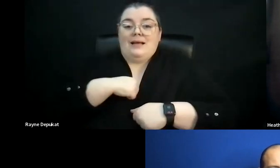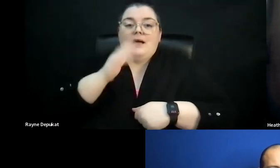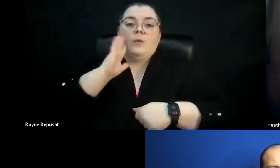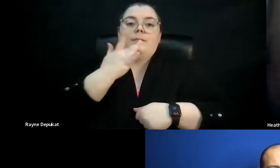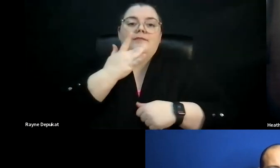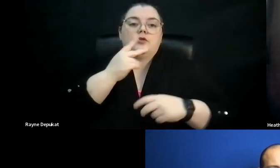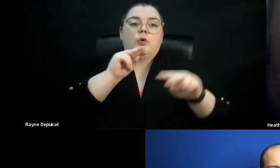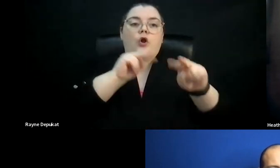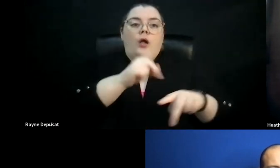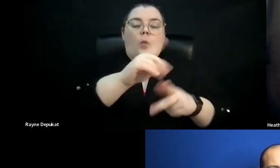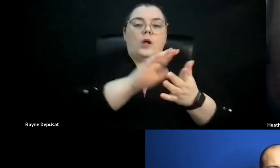So I don't see any opinions.